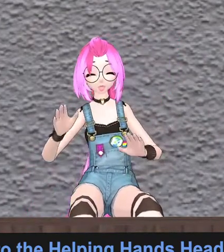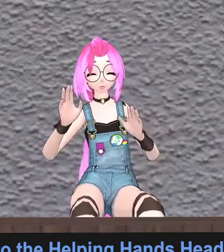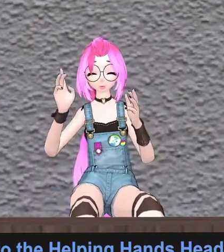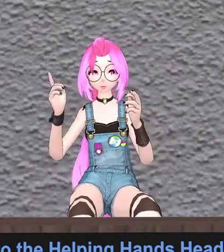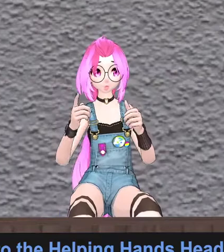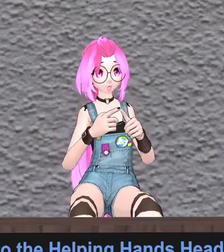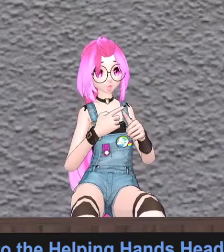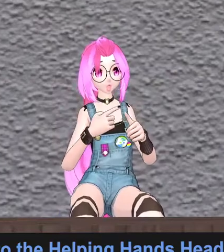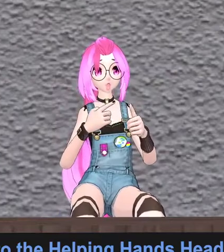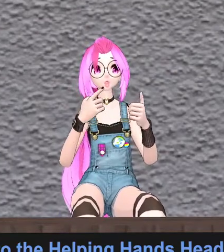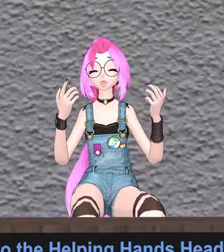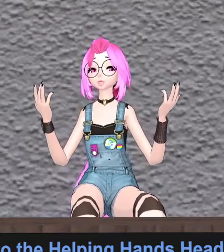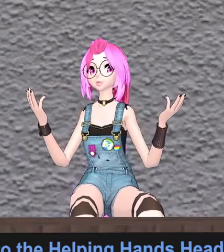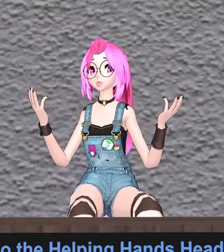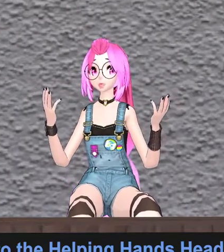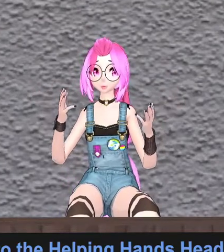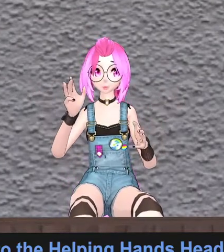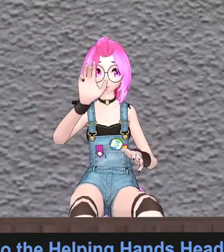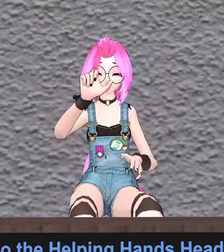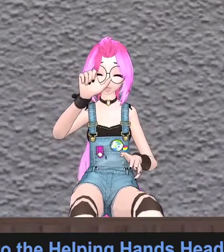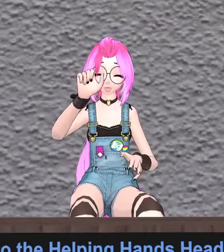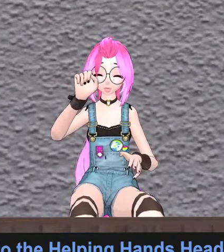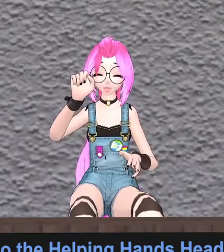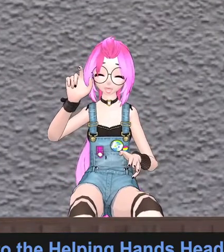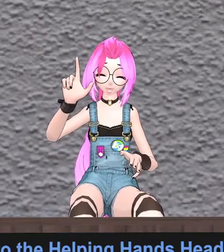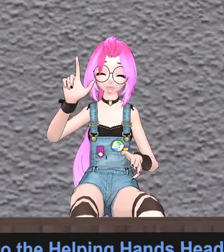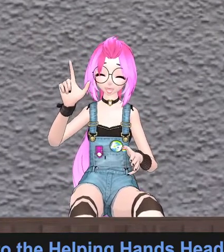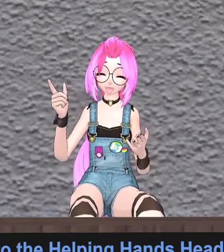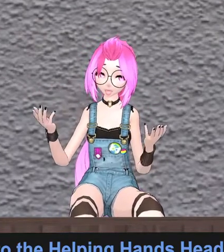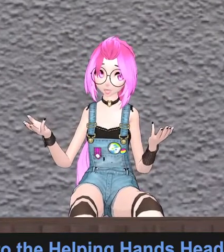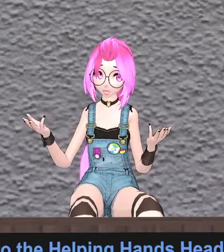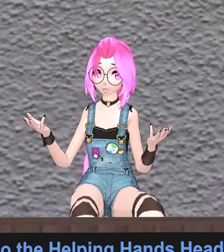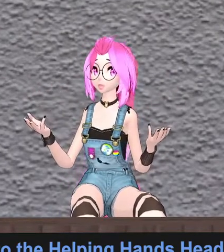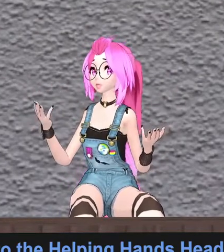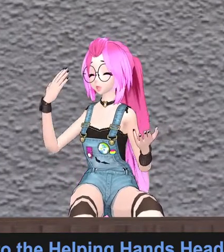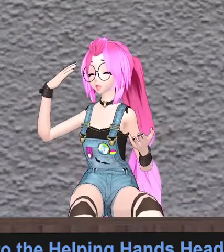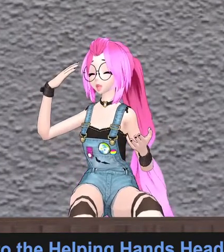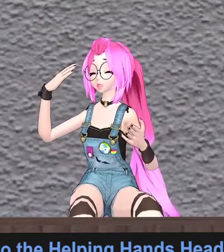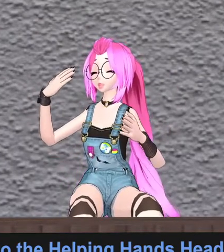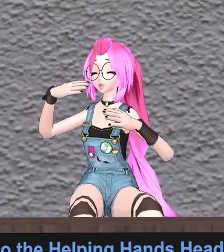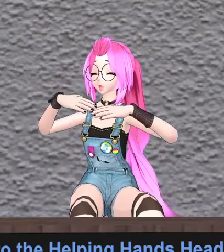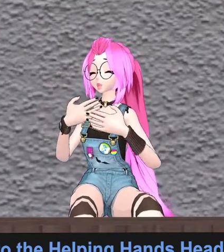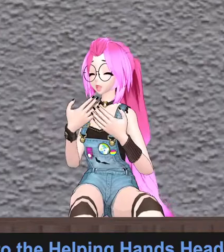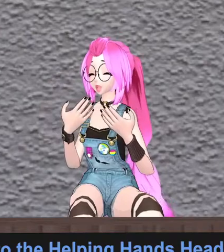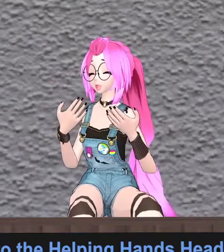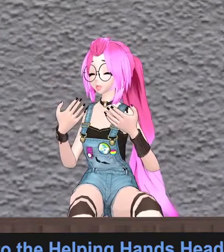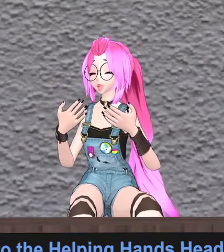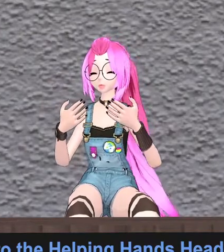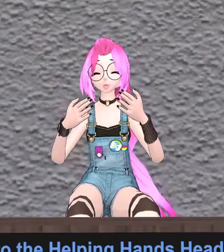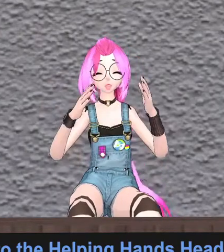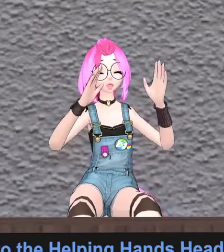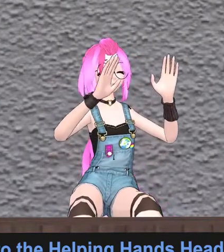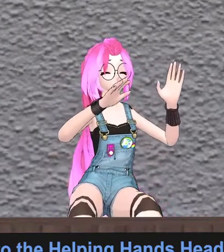Okay. First things first, we're learning American Sign Language. We got to know how to sign America.